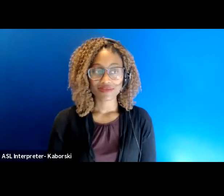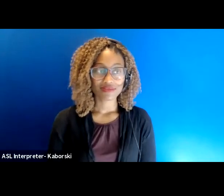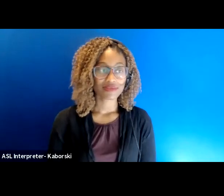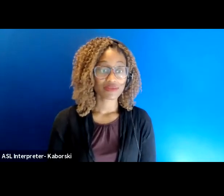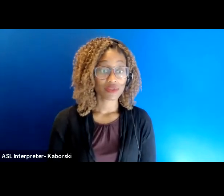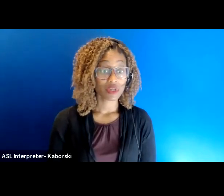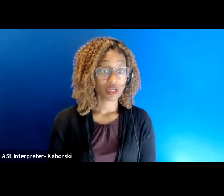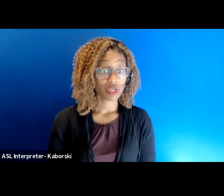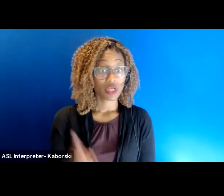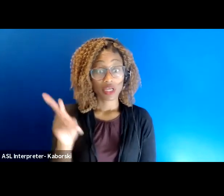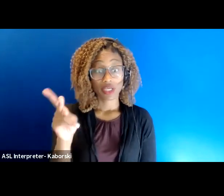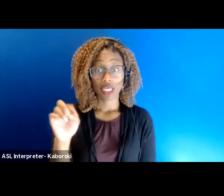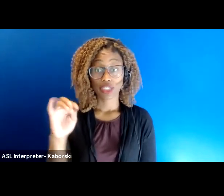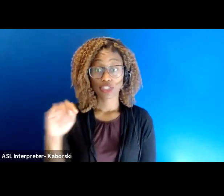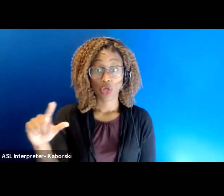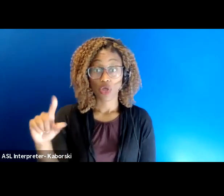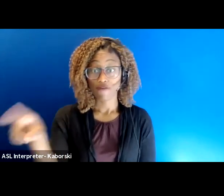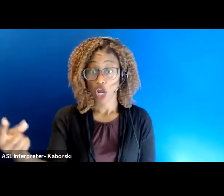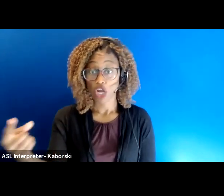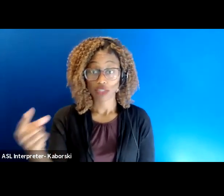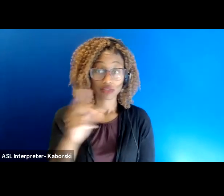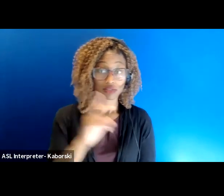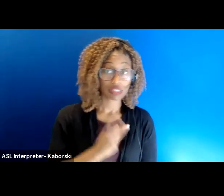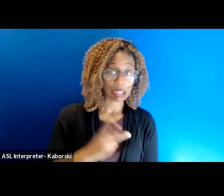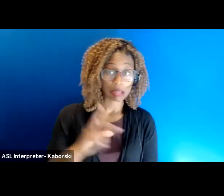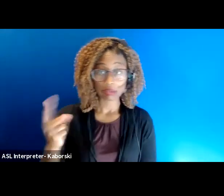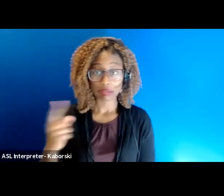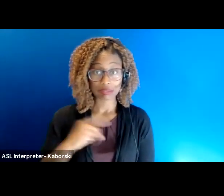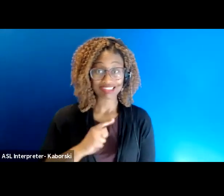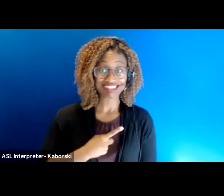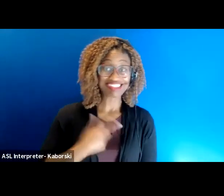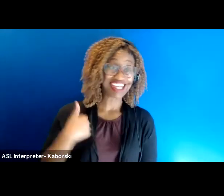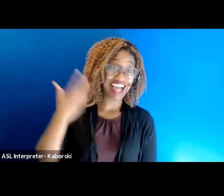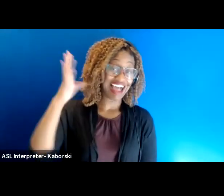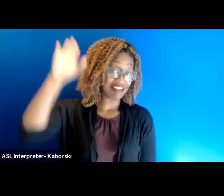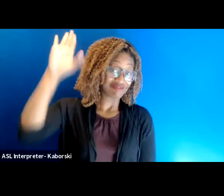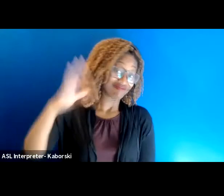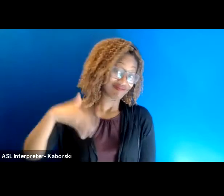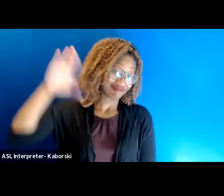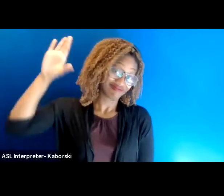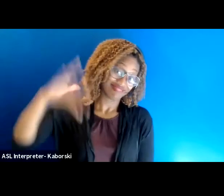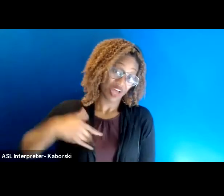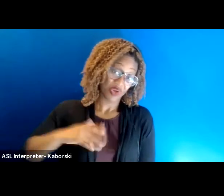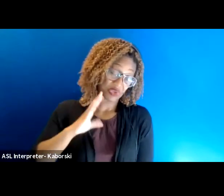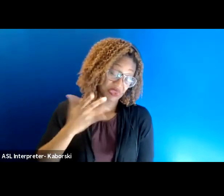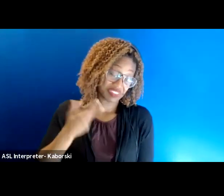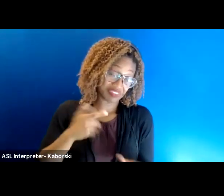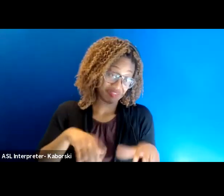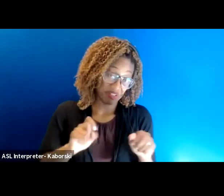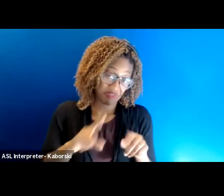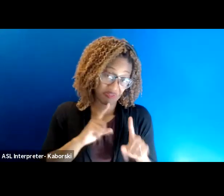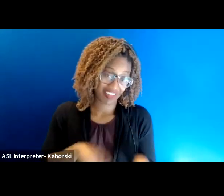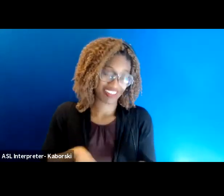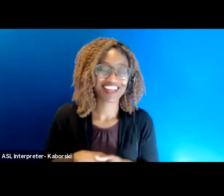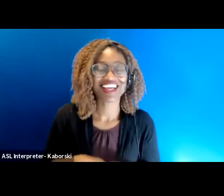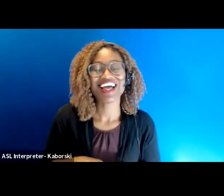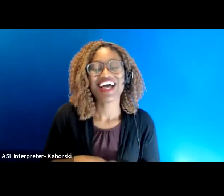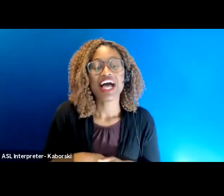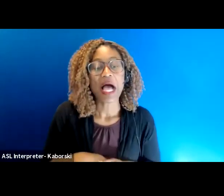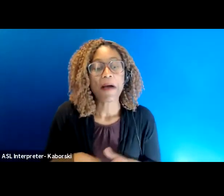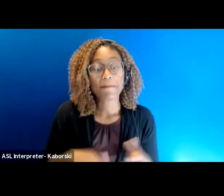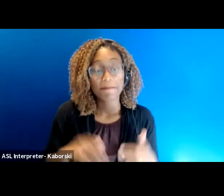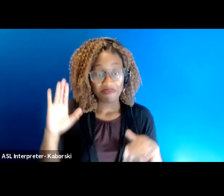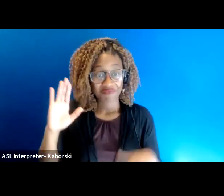You want to go first, Kendall, or you want me to go? Okay, I'll go. This is Ken again.